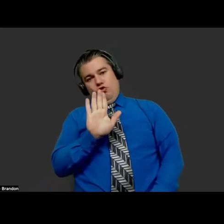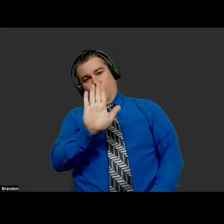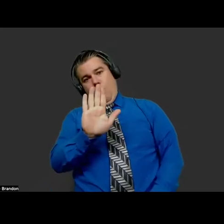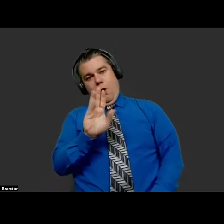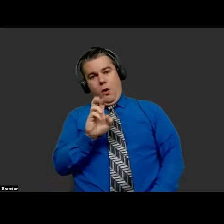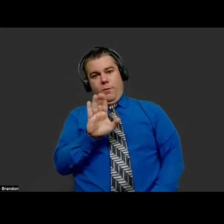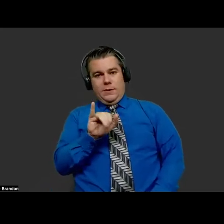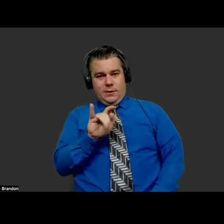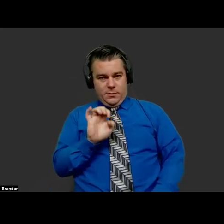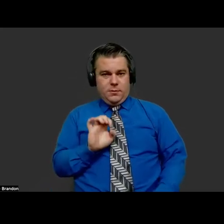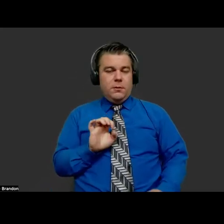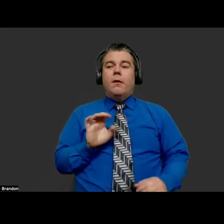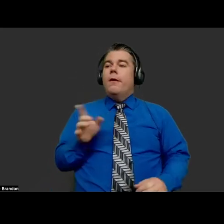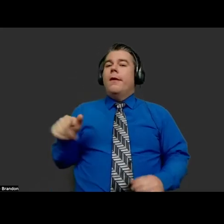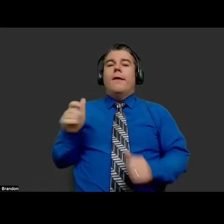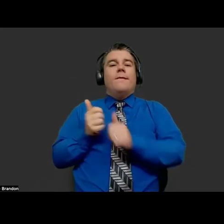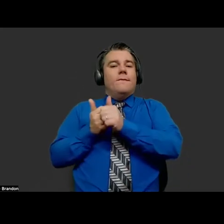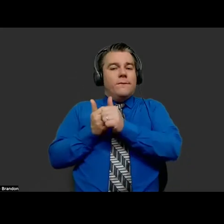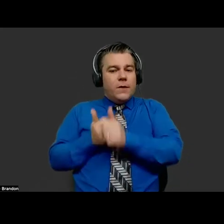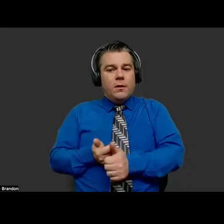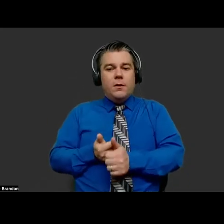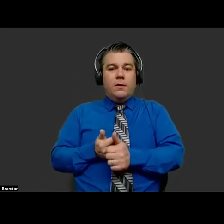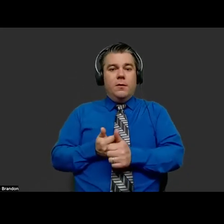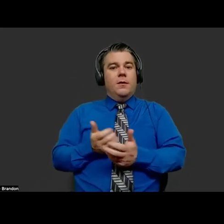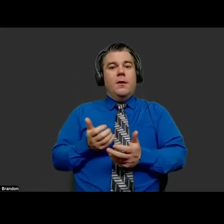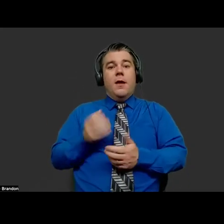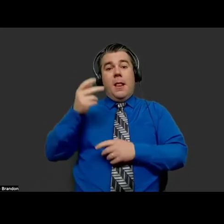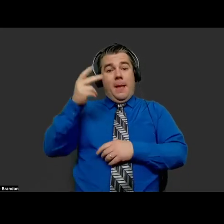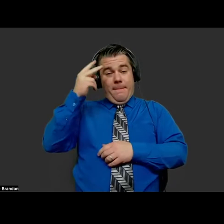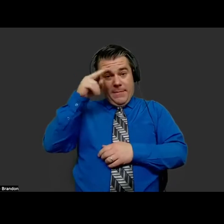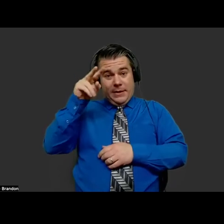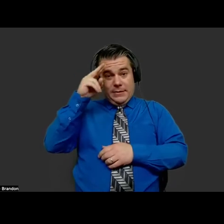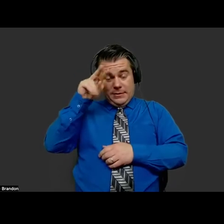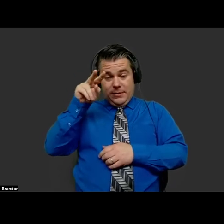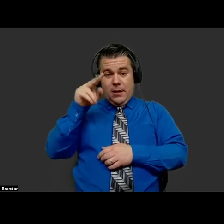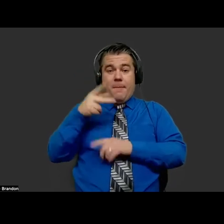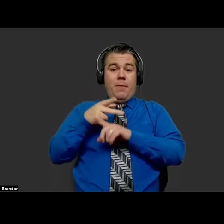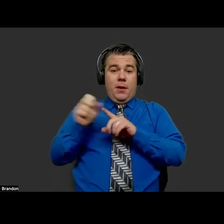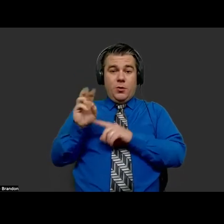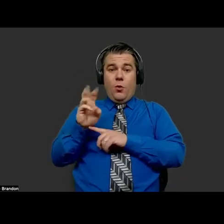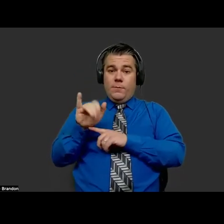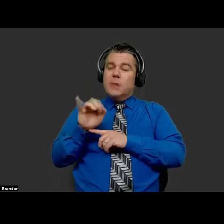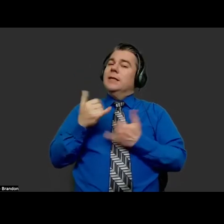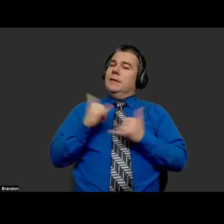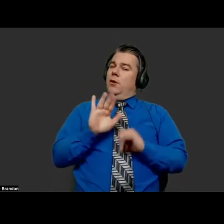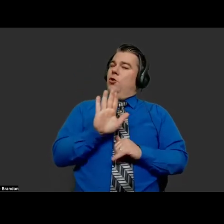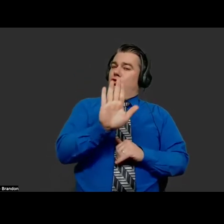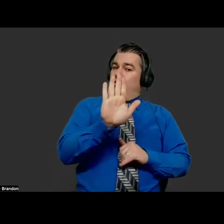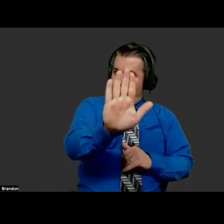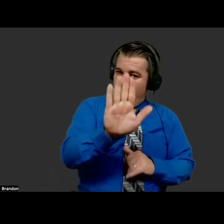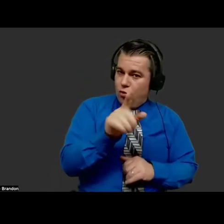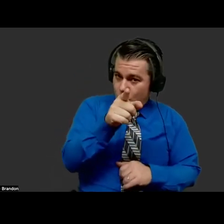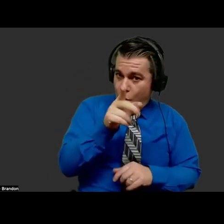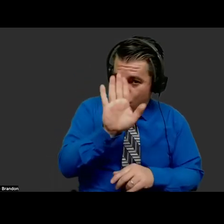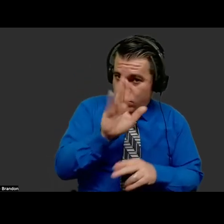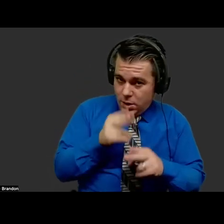they follow along the Mexican Plexus website that still has your name attached to it, and they sign